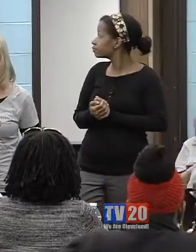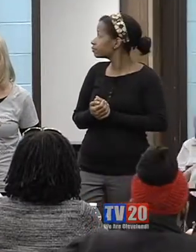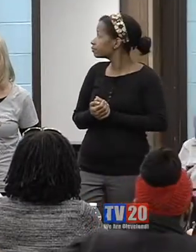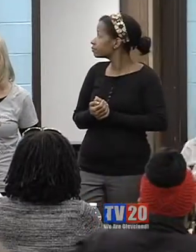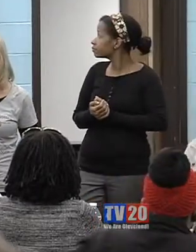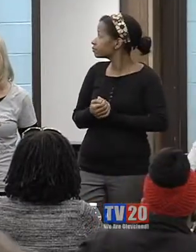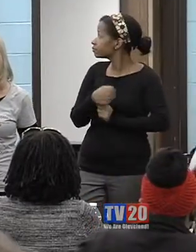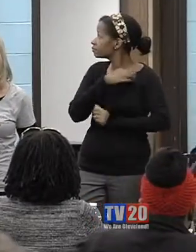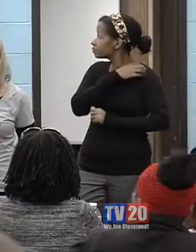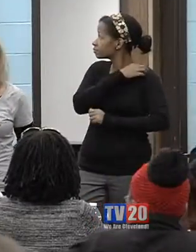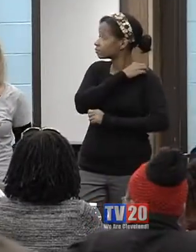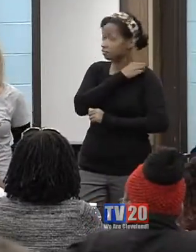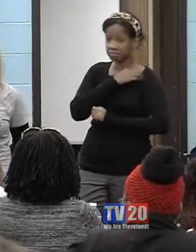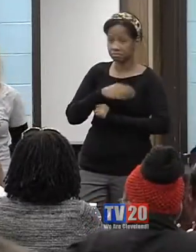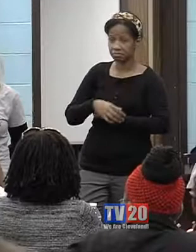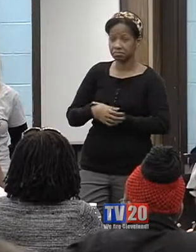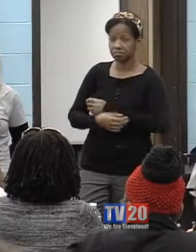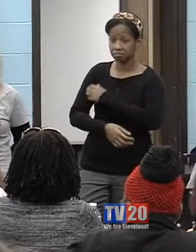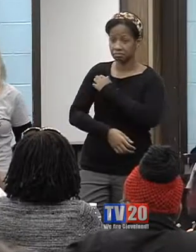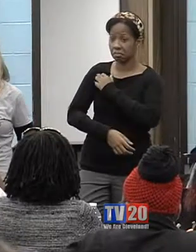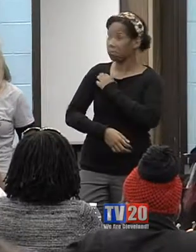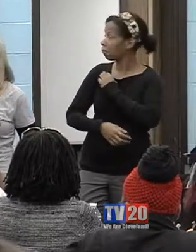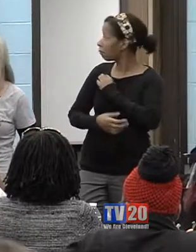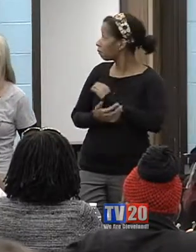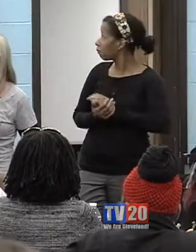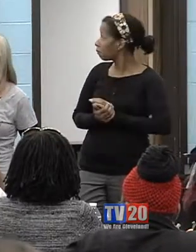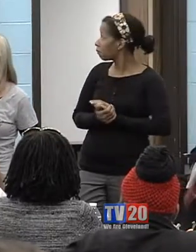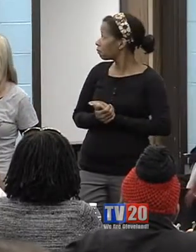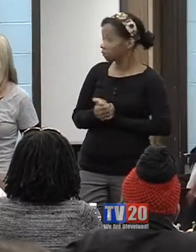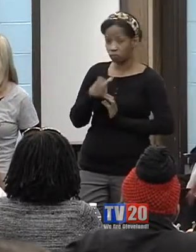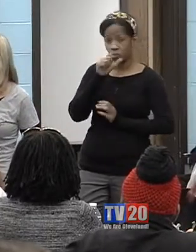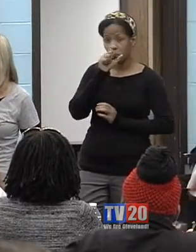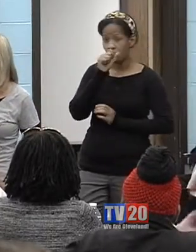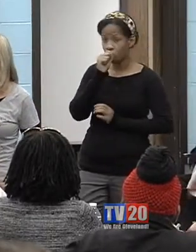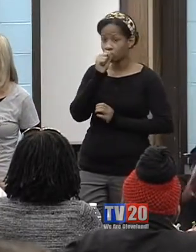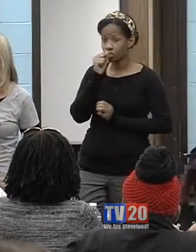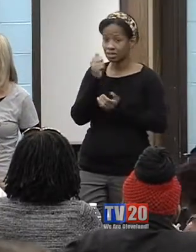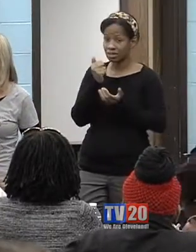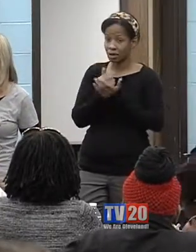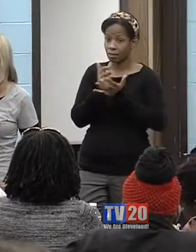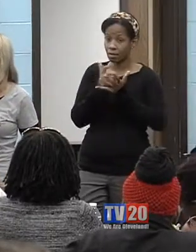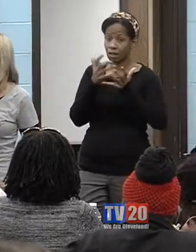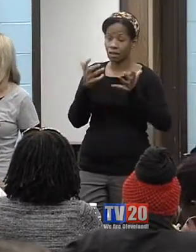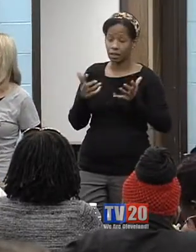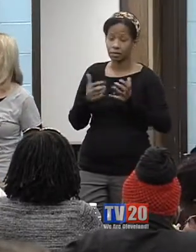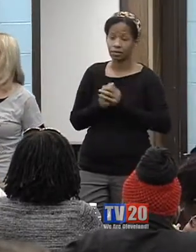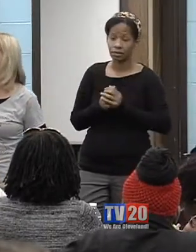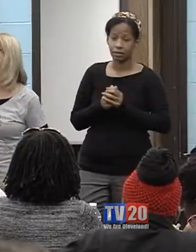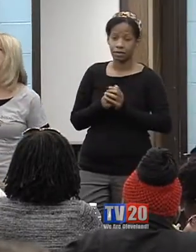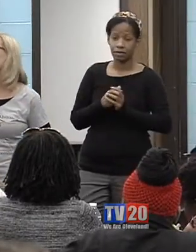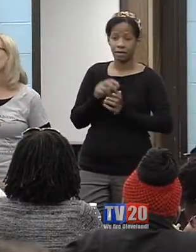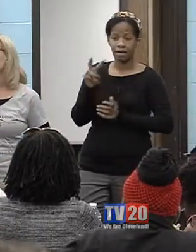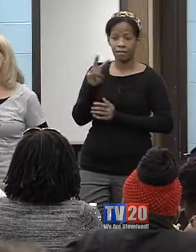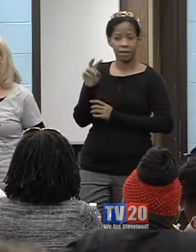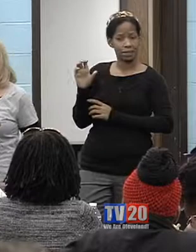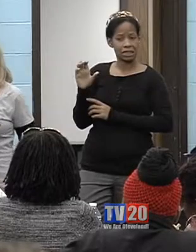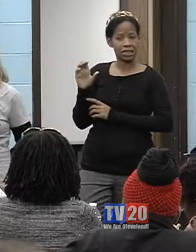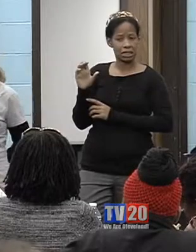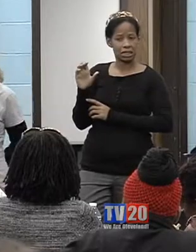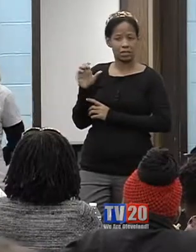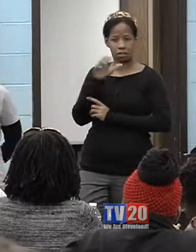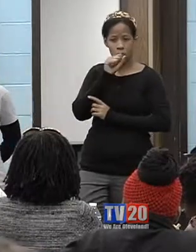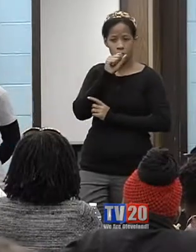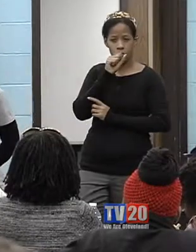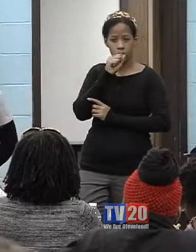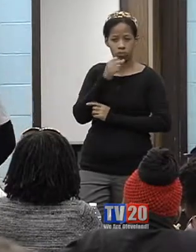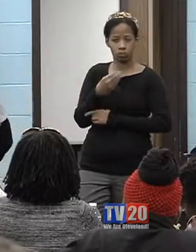spinach, oranges. Now, oranges help a lot. They might be known as vitamin C. Oh, yes. That,